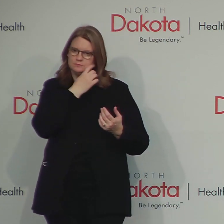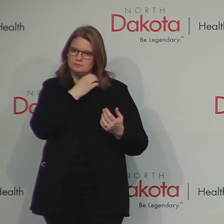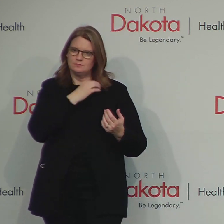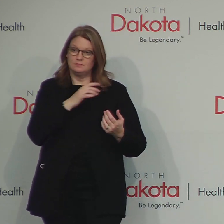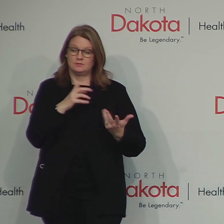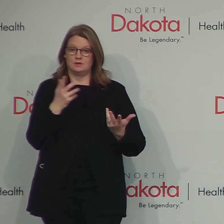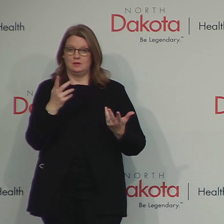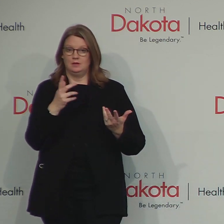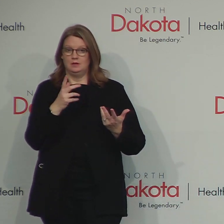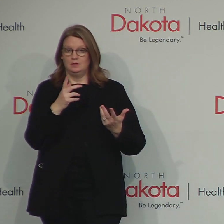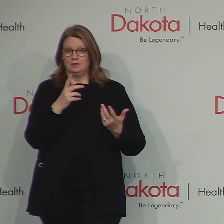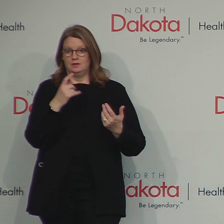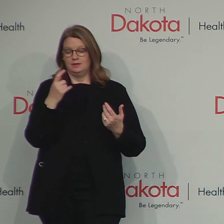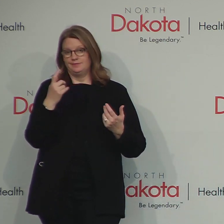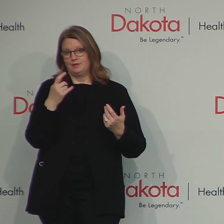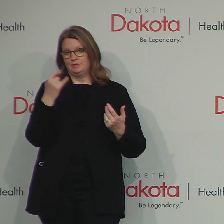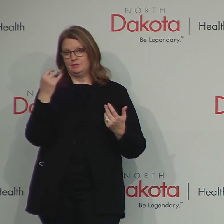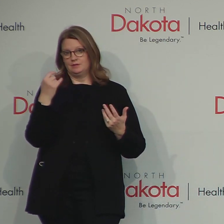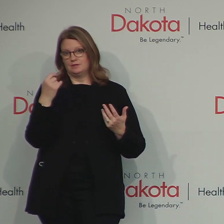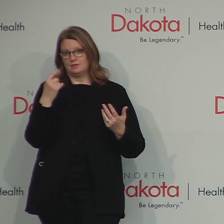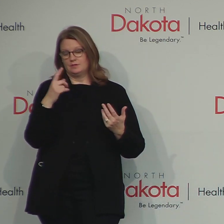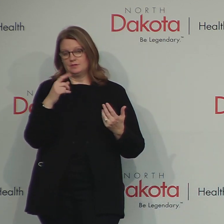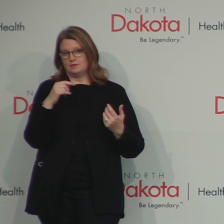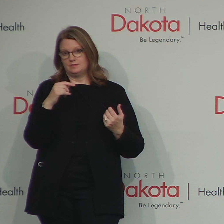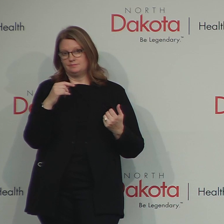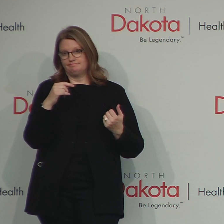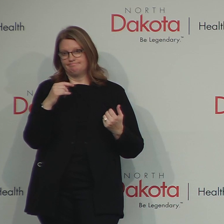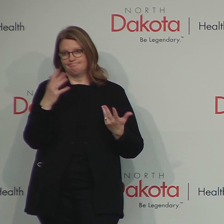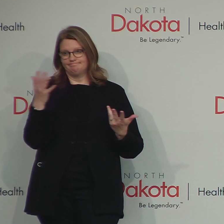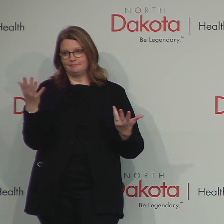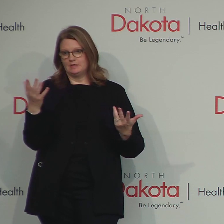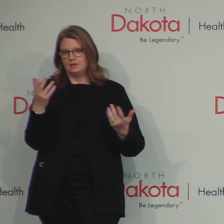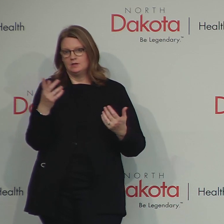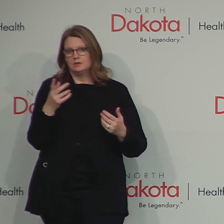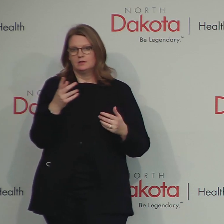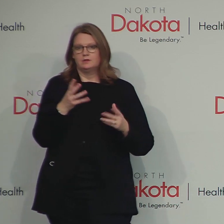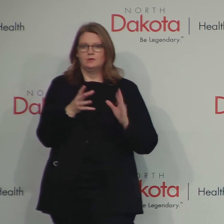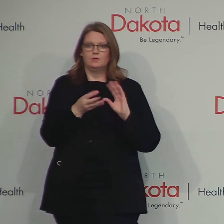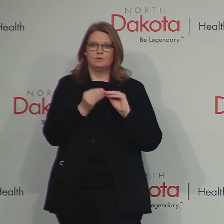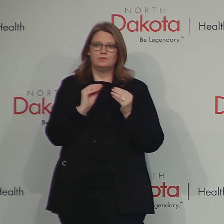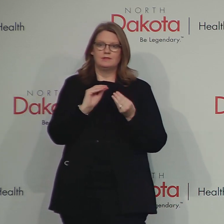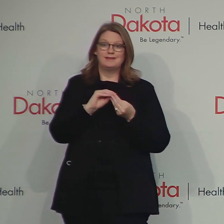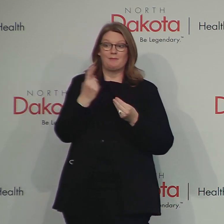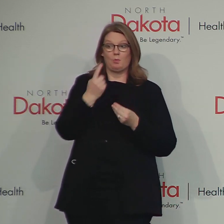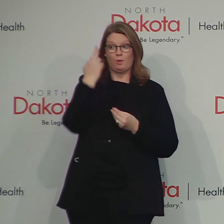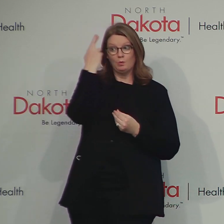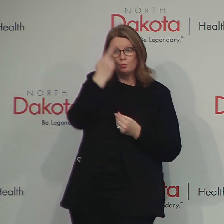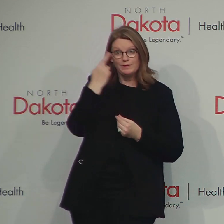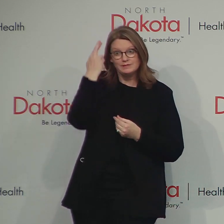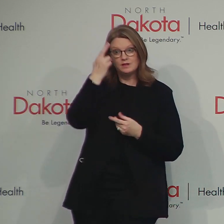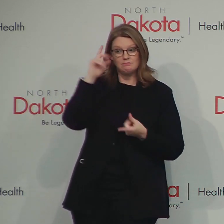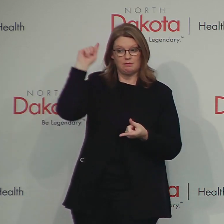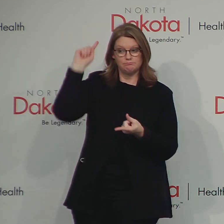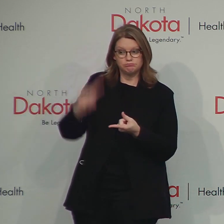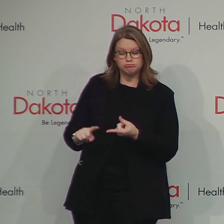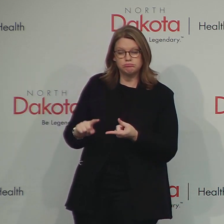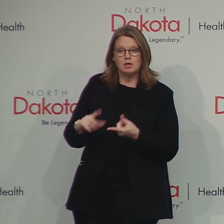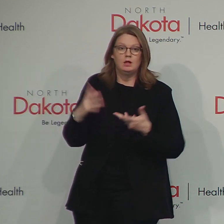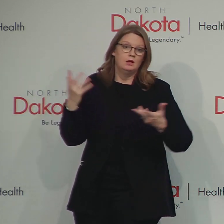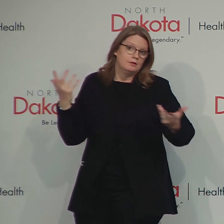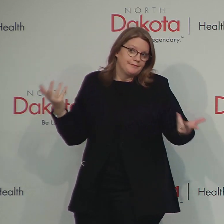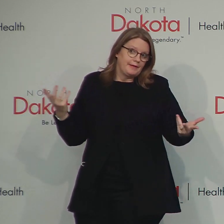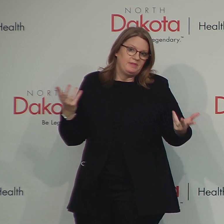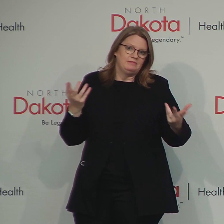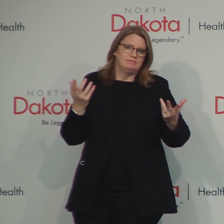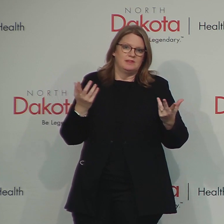outcomes, and if you try to say where was there cause and causality in this, certainly I think